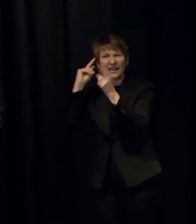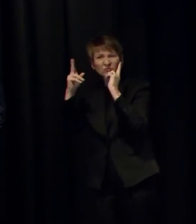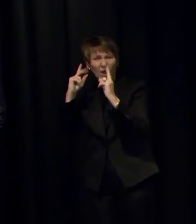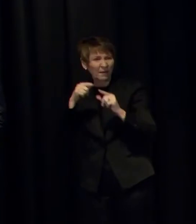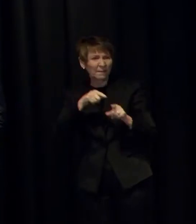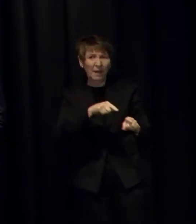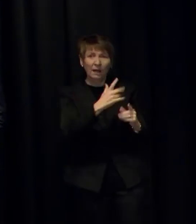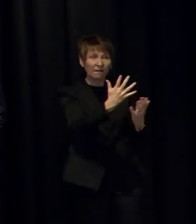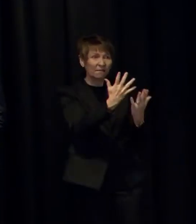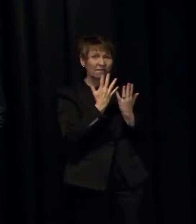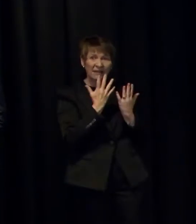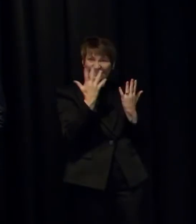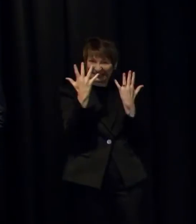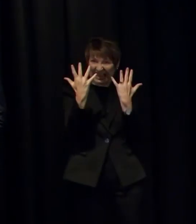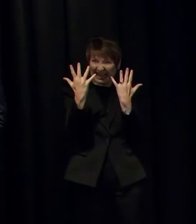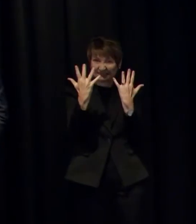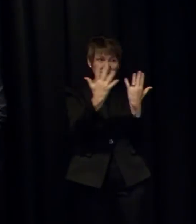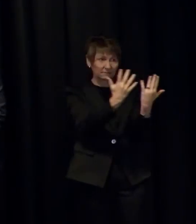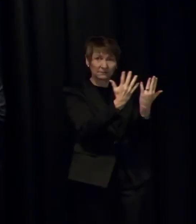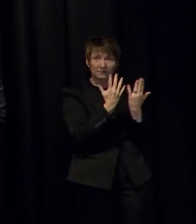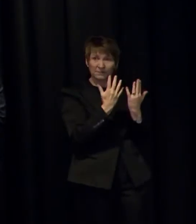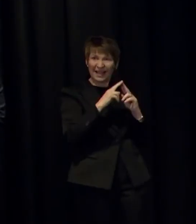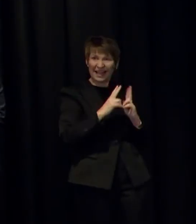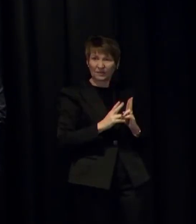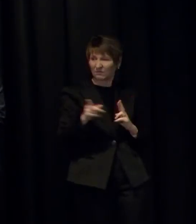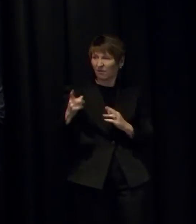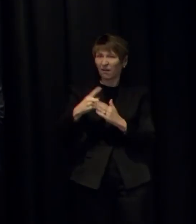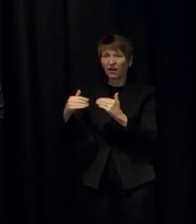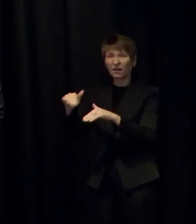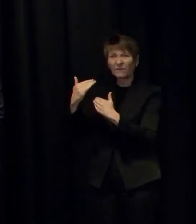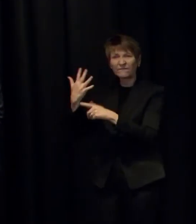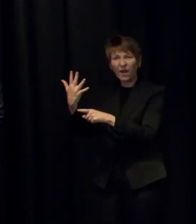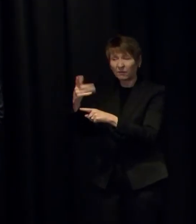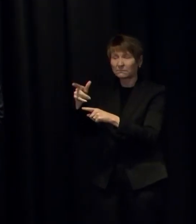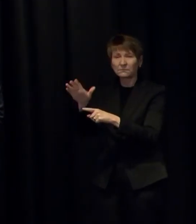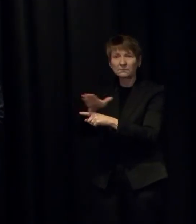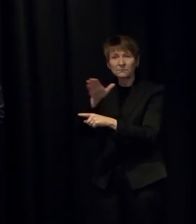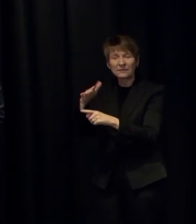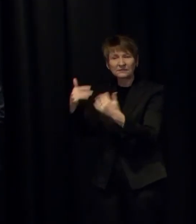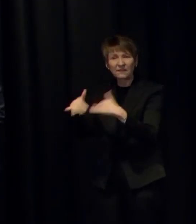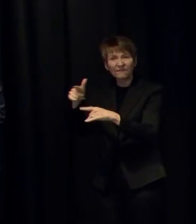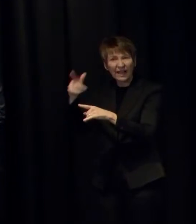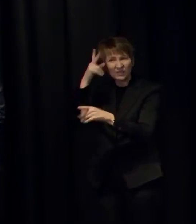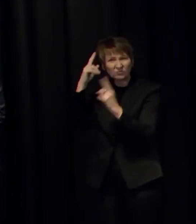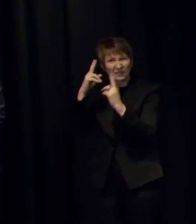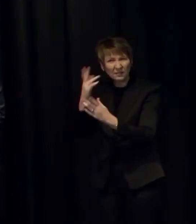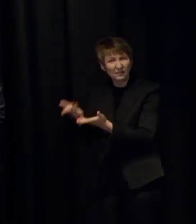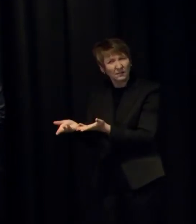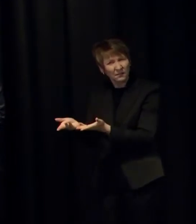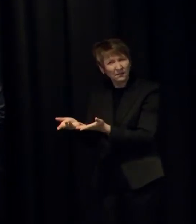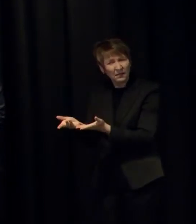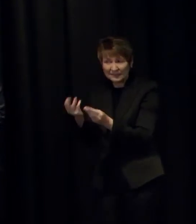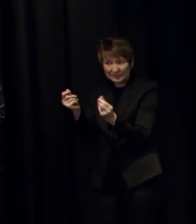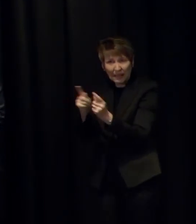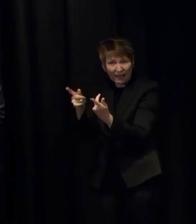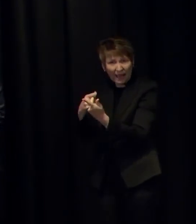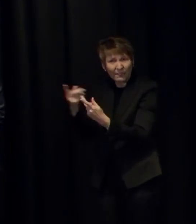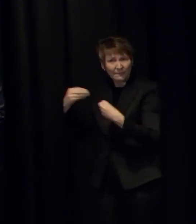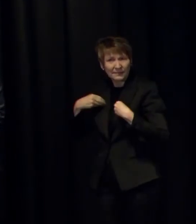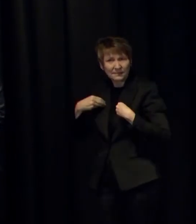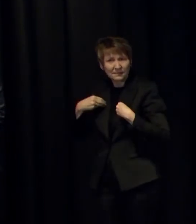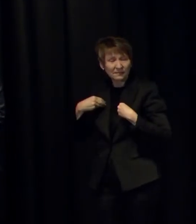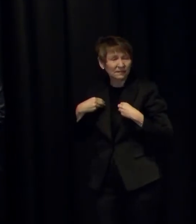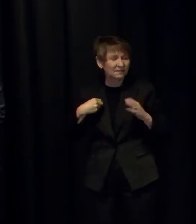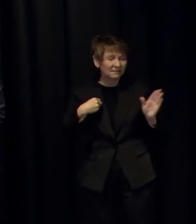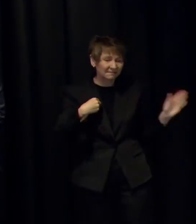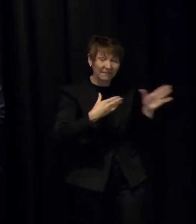there'll be some who are displeased with elements of this. But let's be really clear. Today is a day where every Victorian should